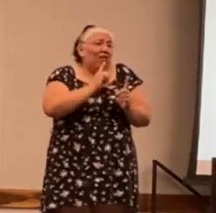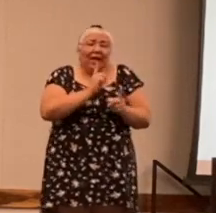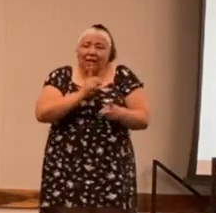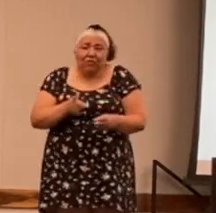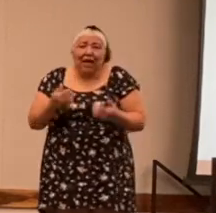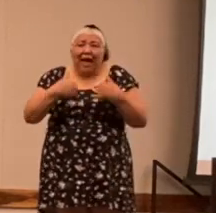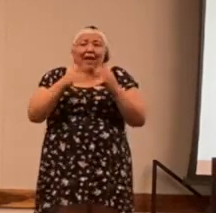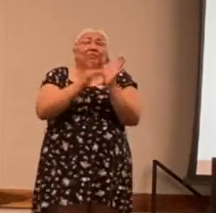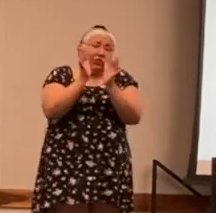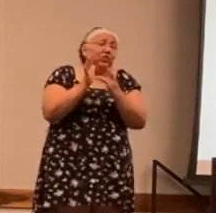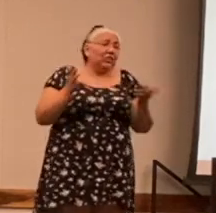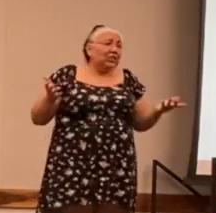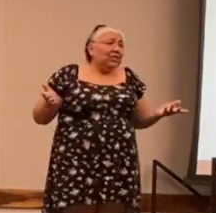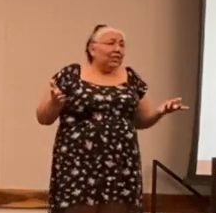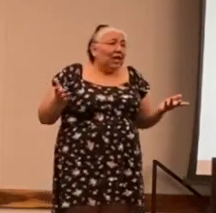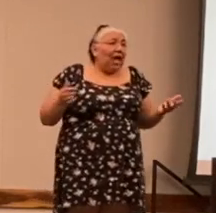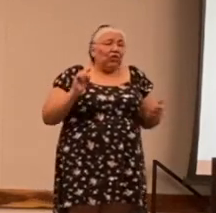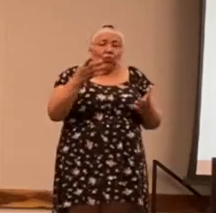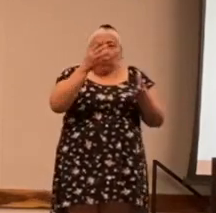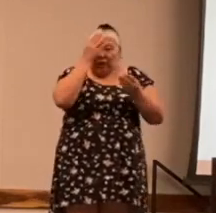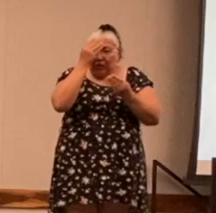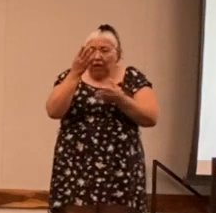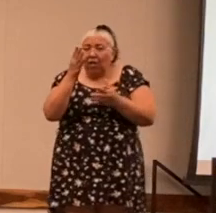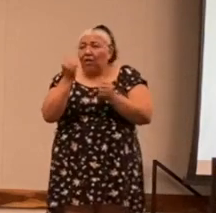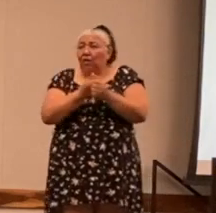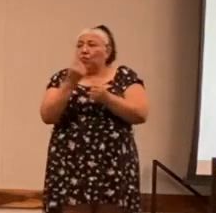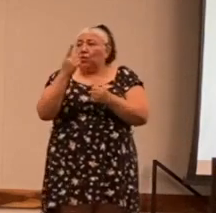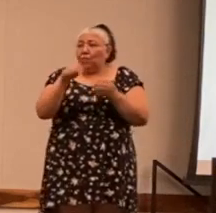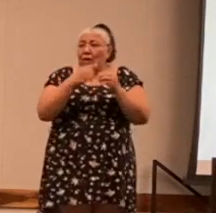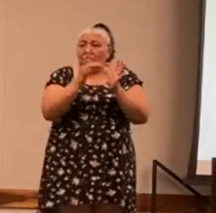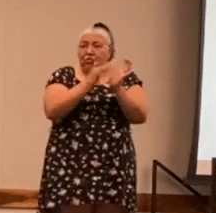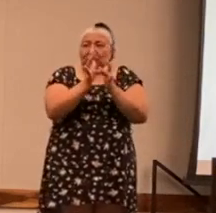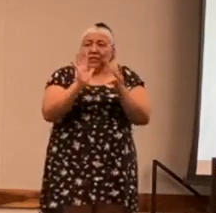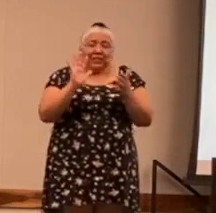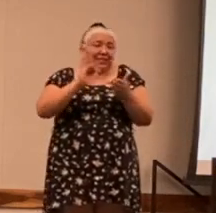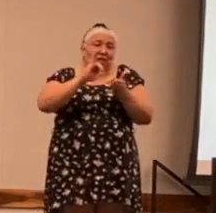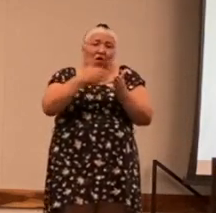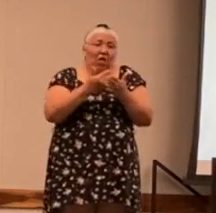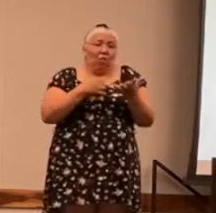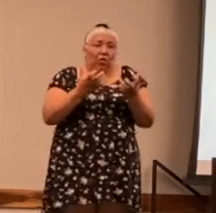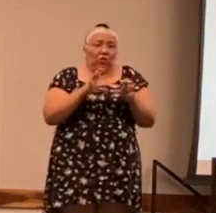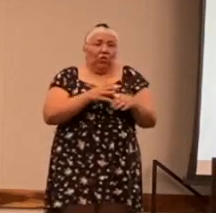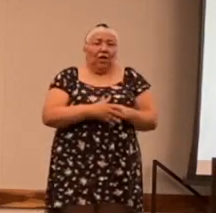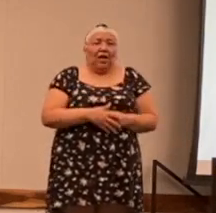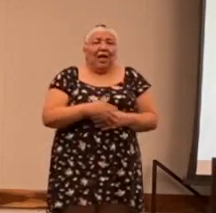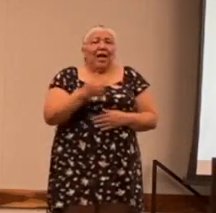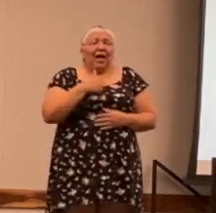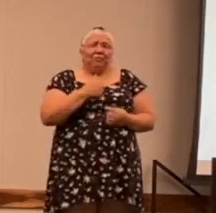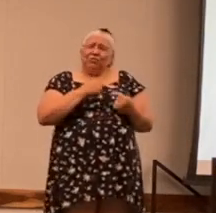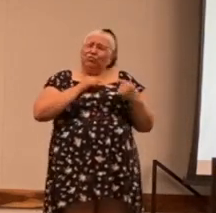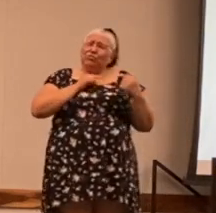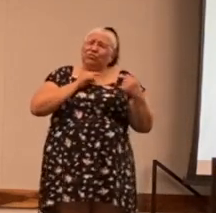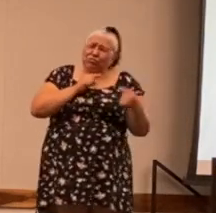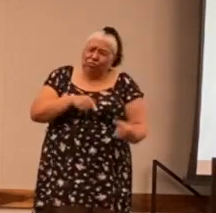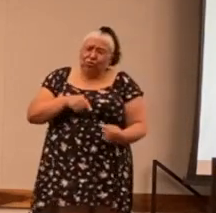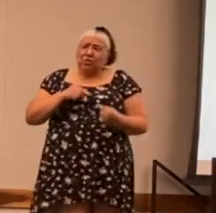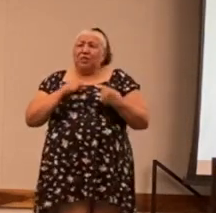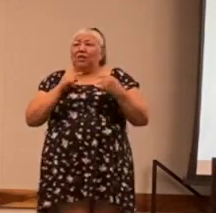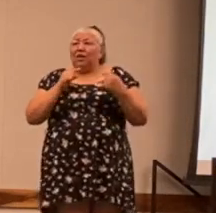I got Jesus, and I just want to tell everybody about him. That's all I wanted to do, right? So here I am, and just struggling.